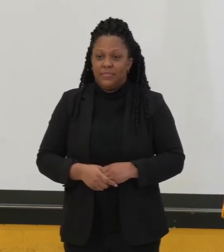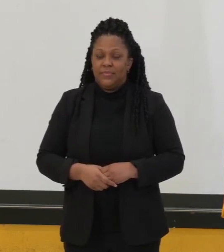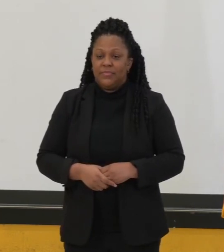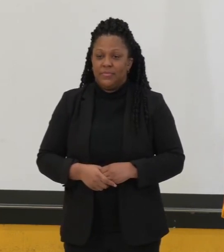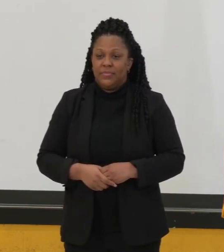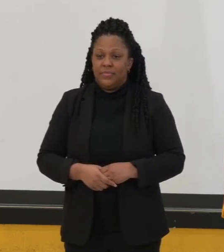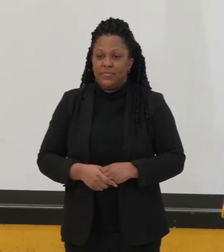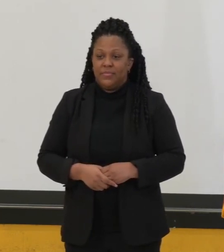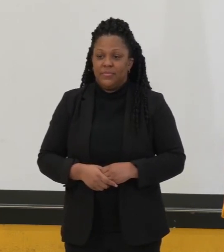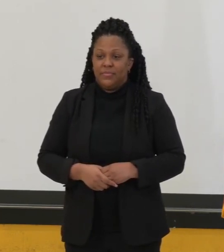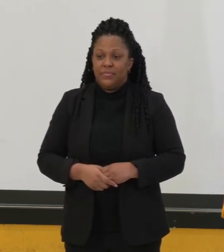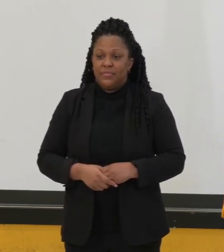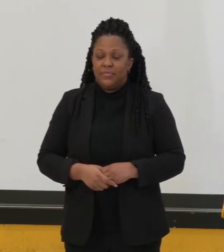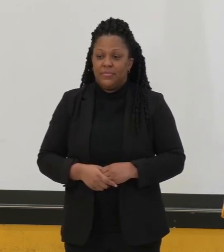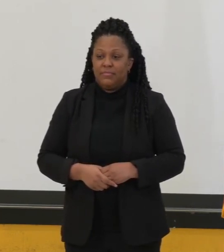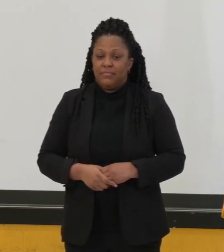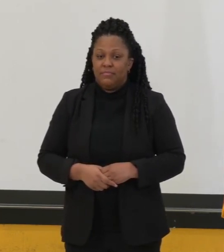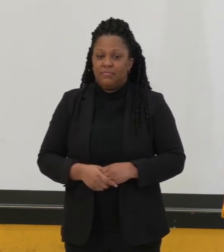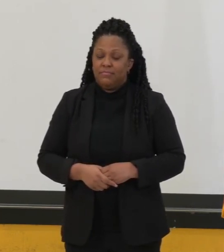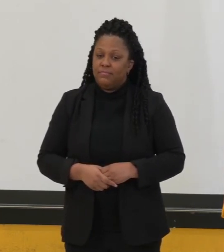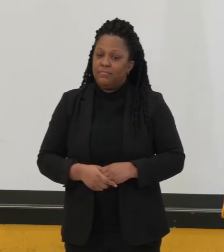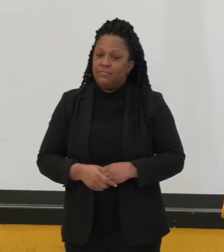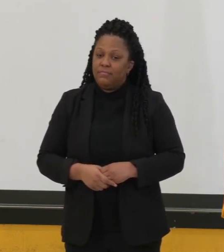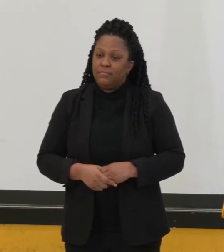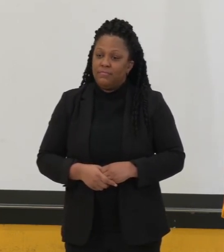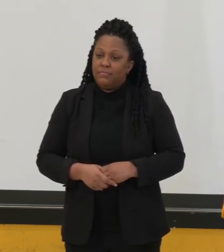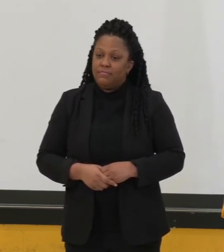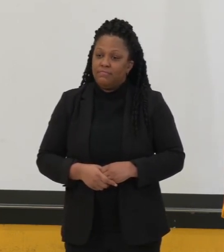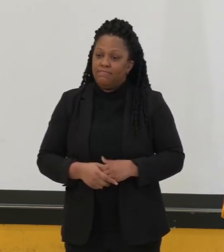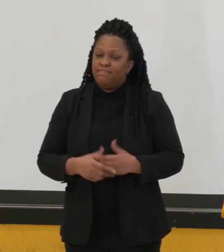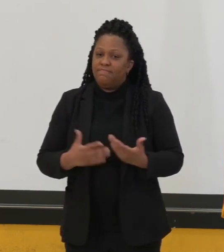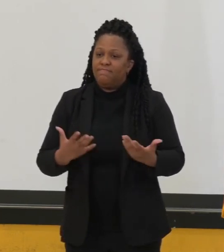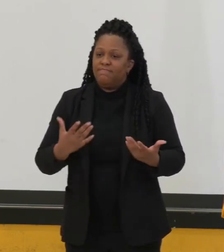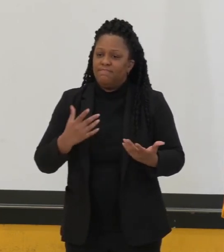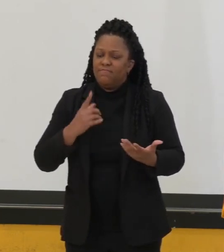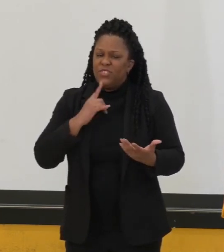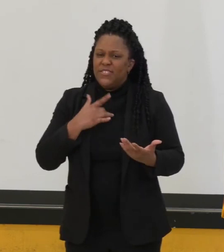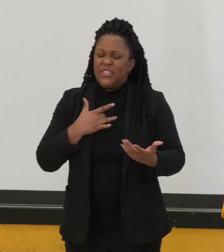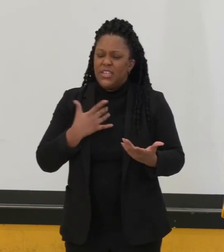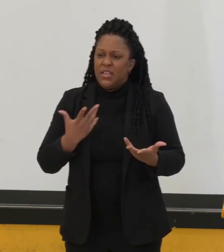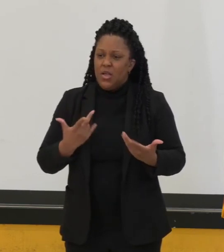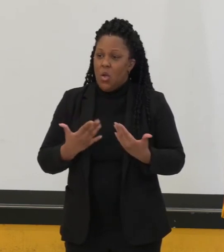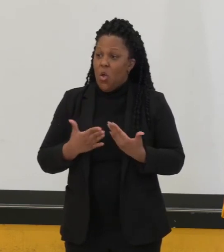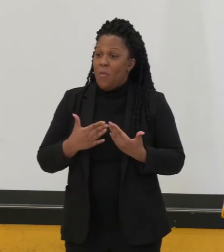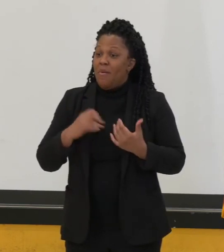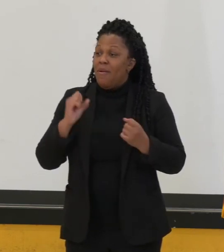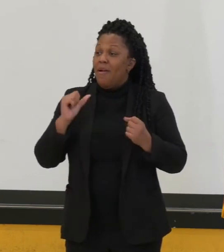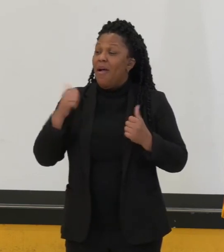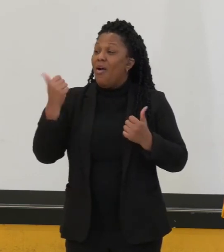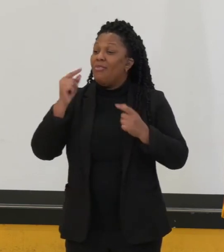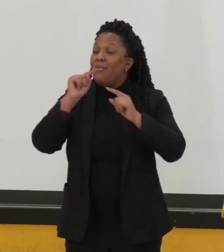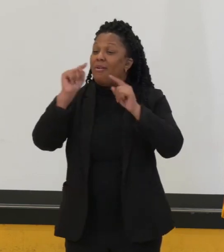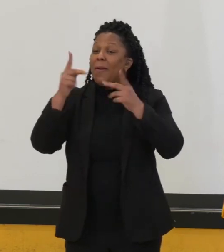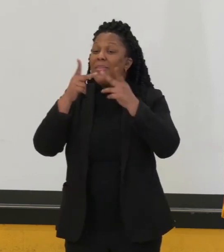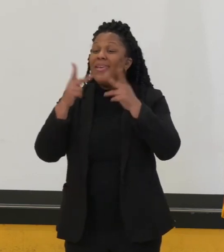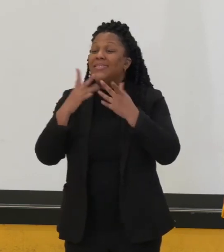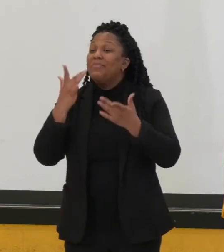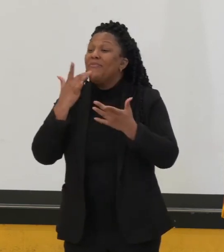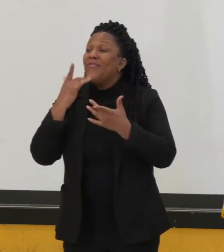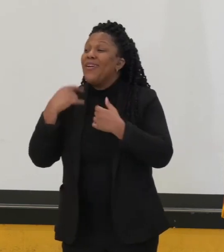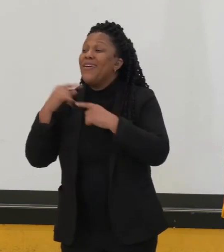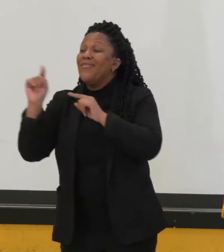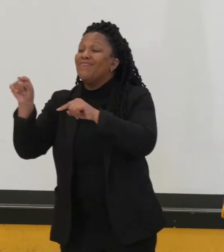There's almost an unlimited number of places I'd rather be than here talking